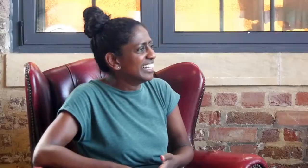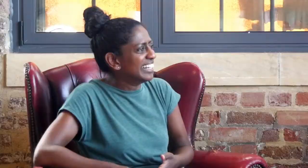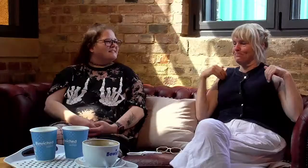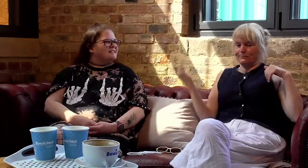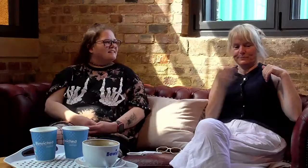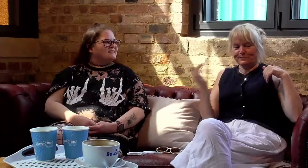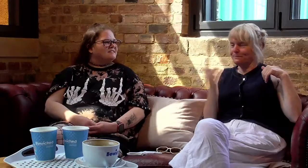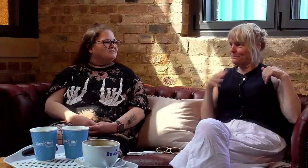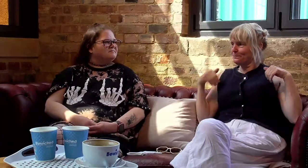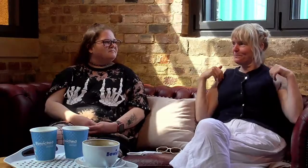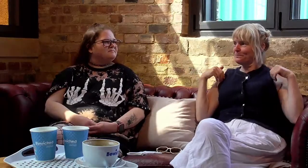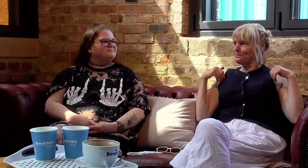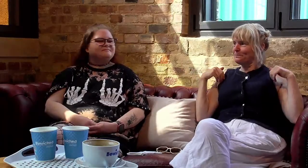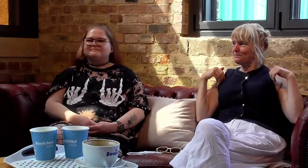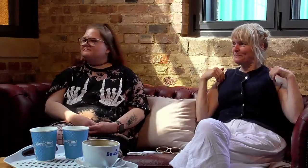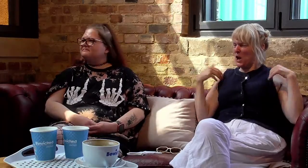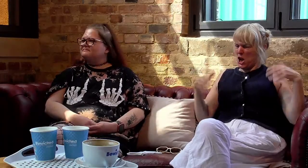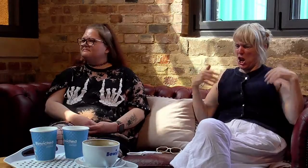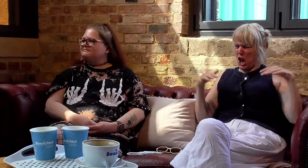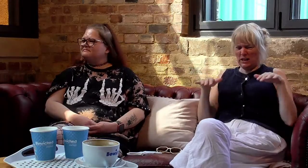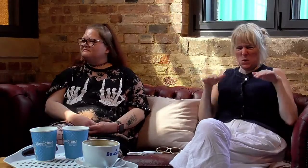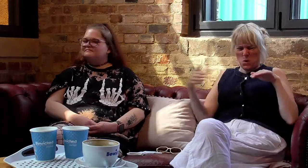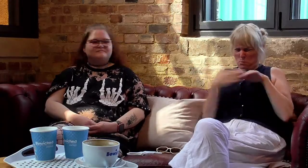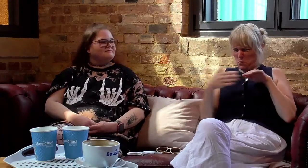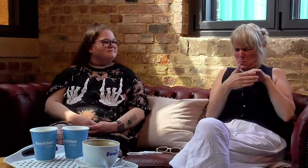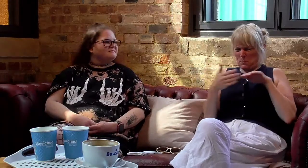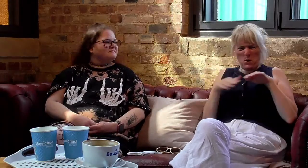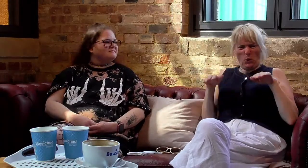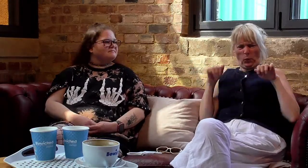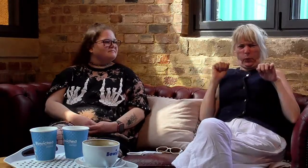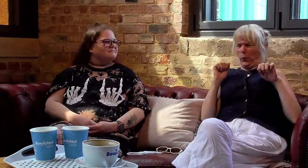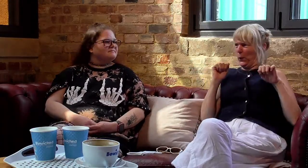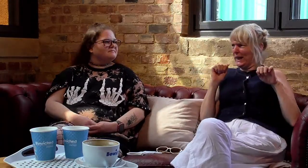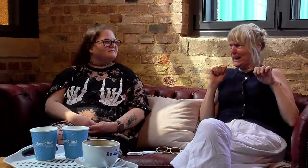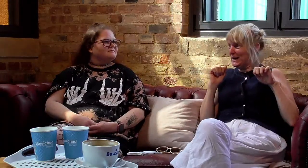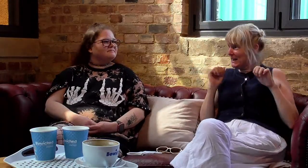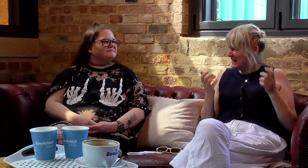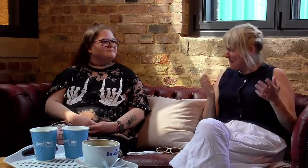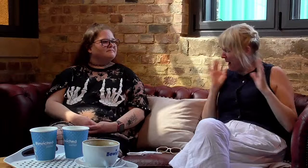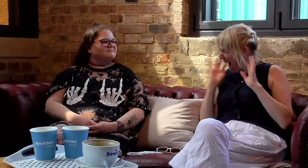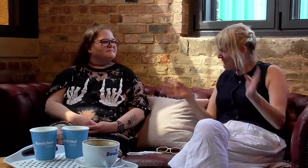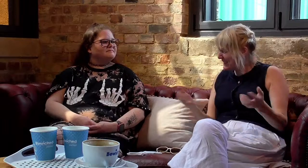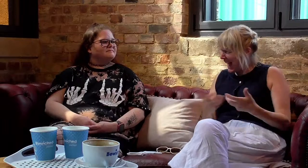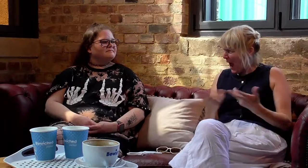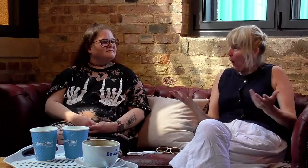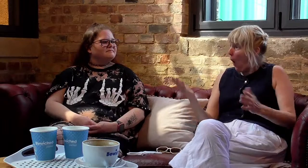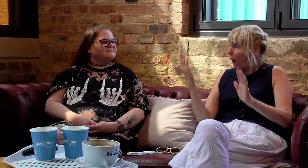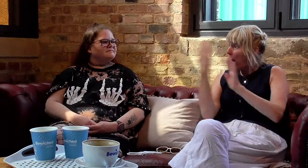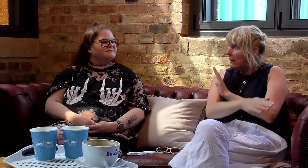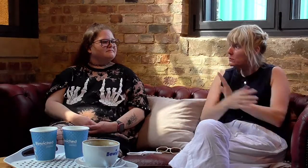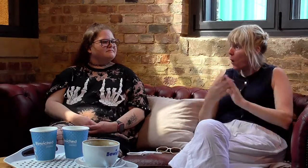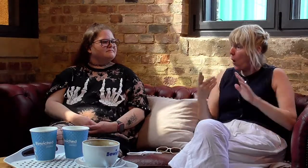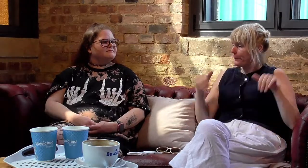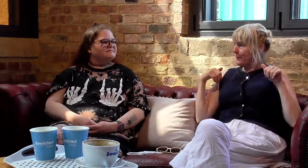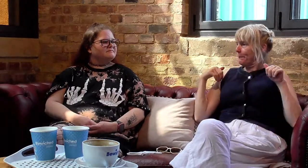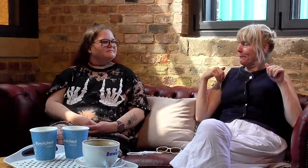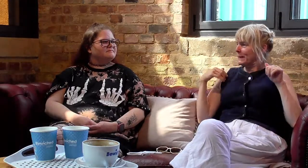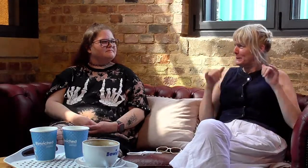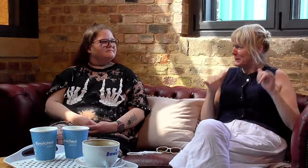And so you've got to be careful. Yeah, or maybe they're staying back. They're like, oh, that's hurting actually. Pull my branches back in. It's amazing, isn't it? Are they cut